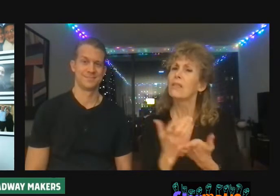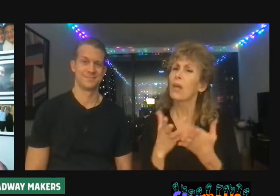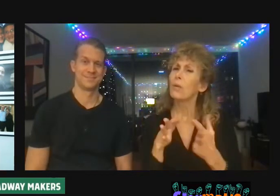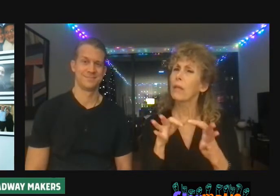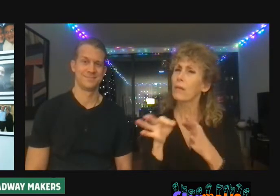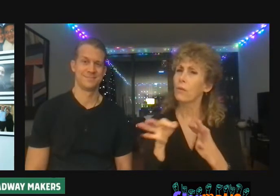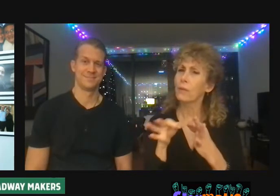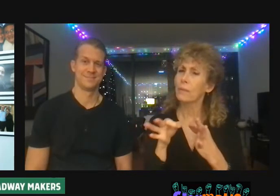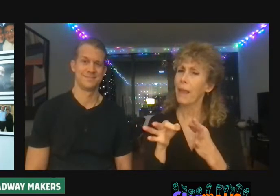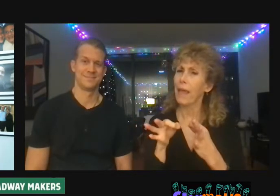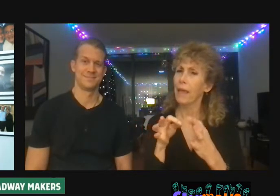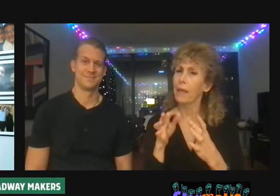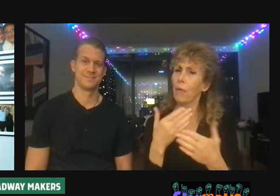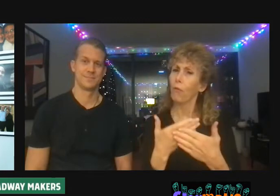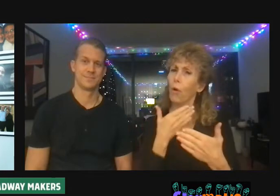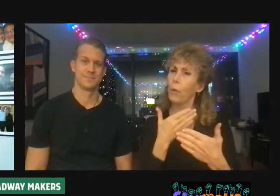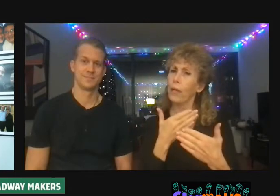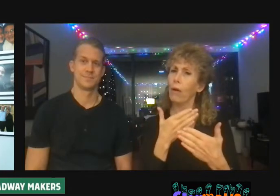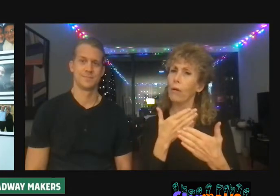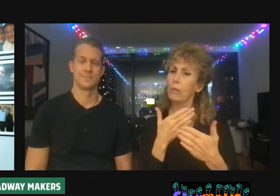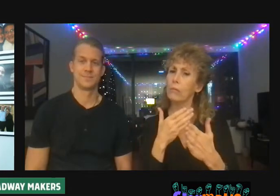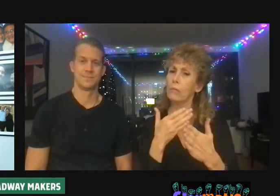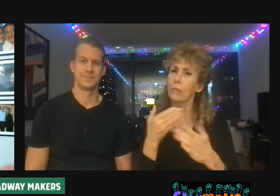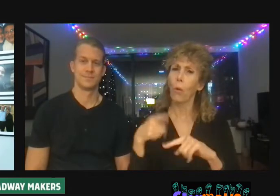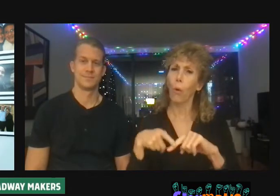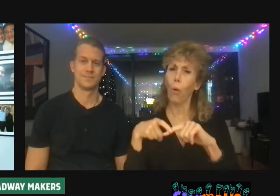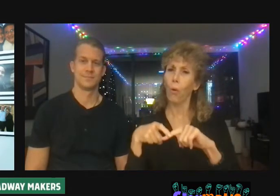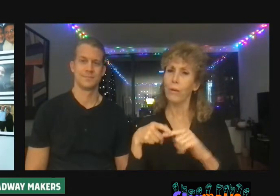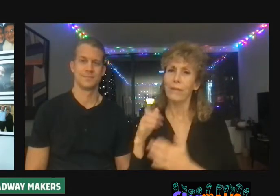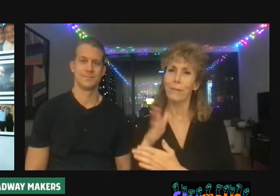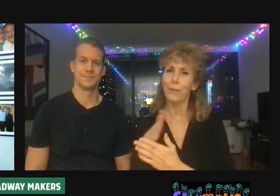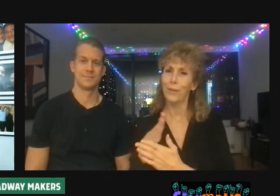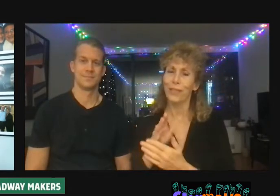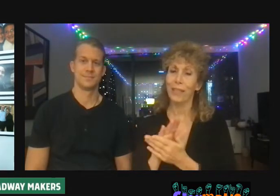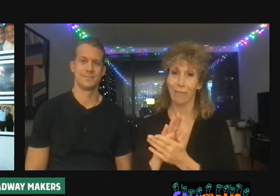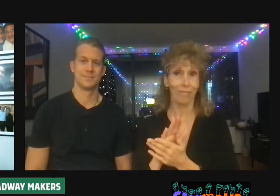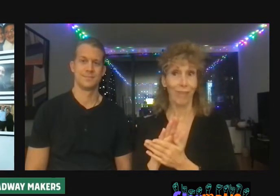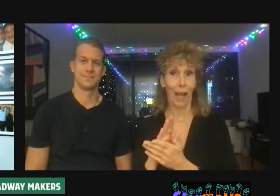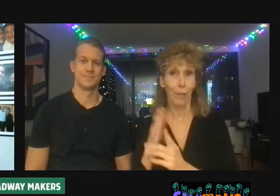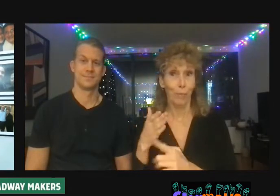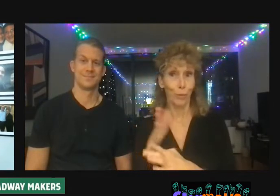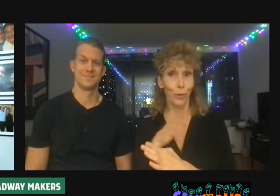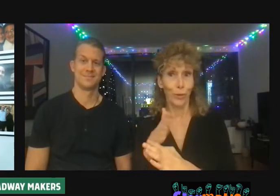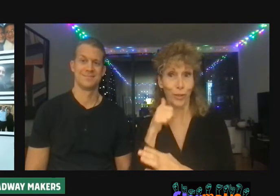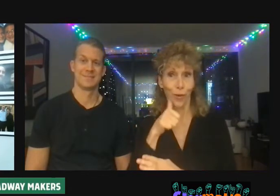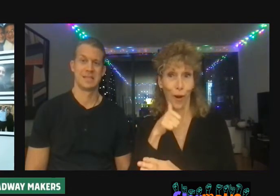we get into the musical side? And I'm a musical girl, so I love musicals.